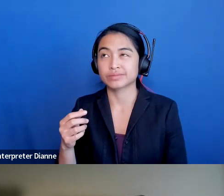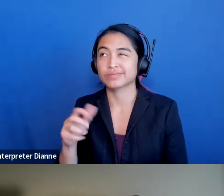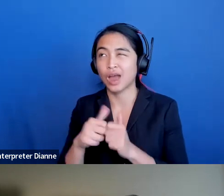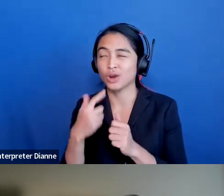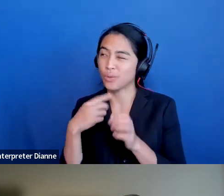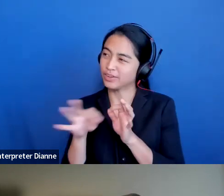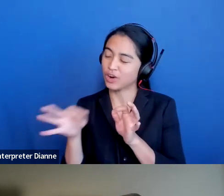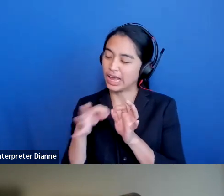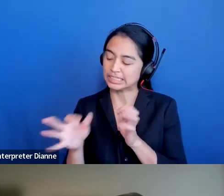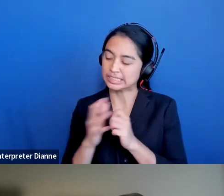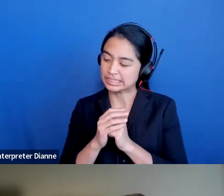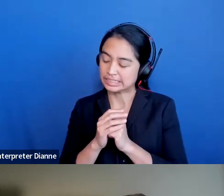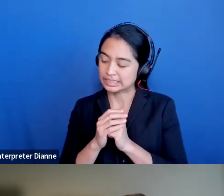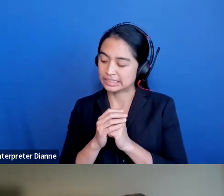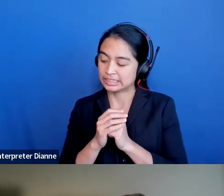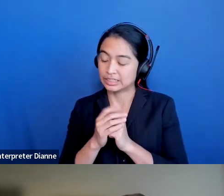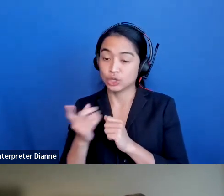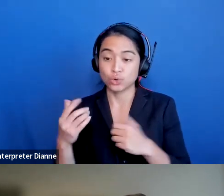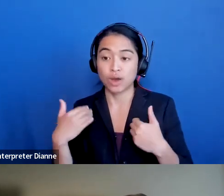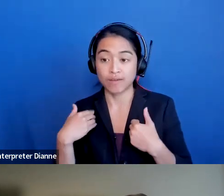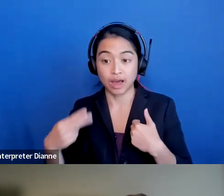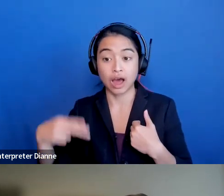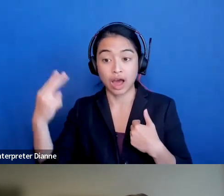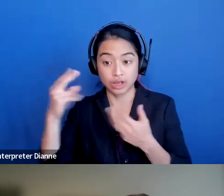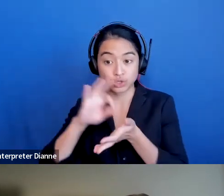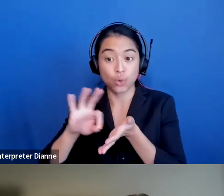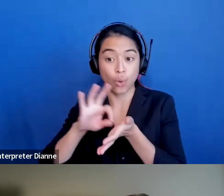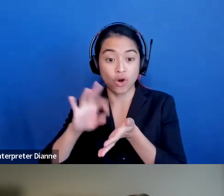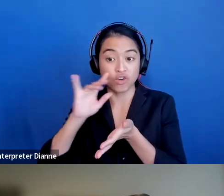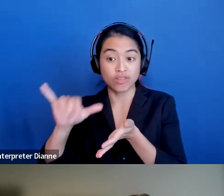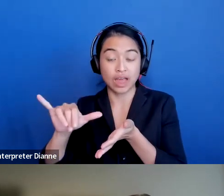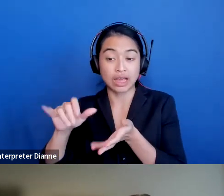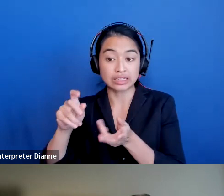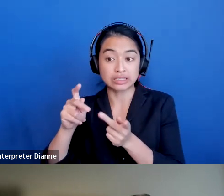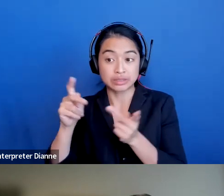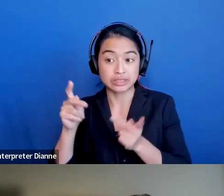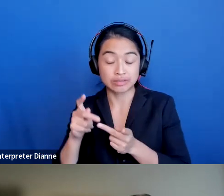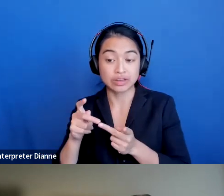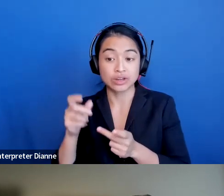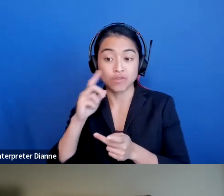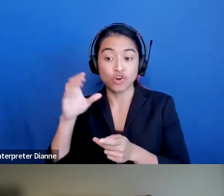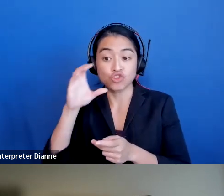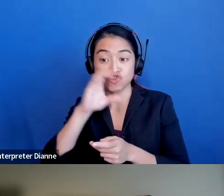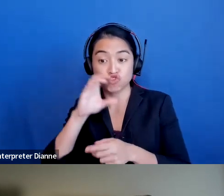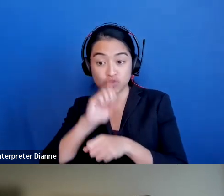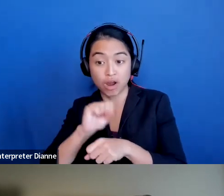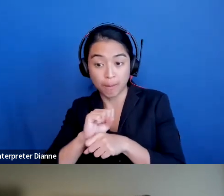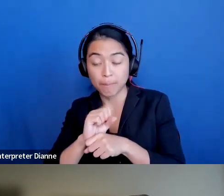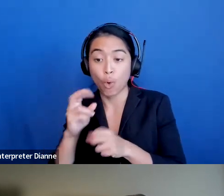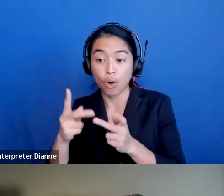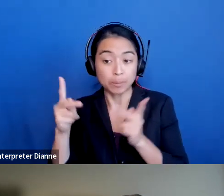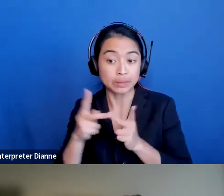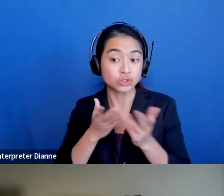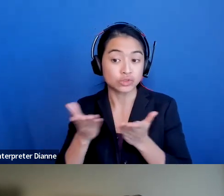differently. Just because you have a high score in this particular area, the job search or placement services, it doesn't